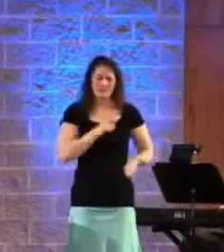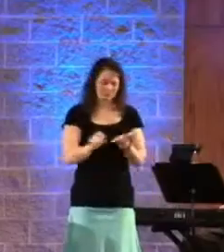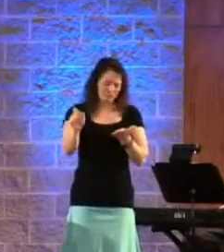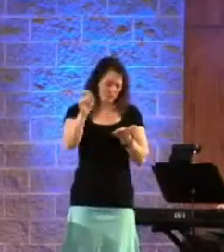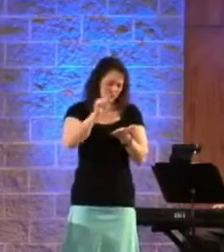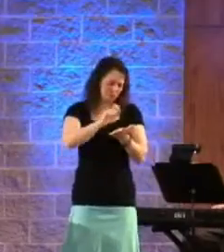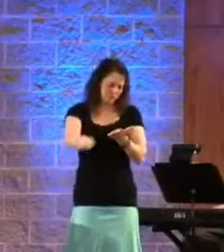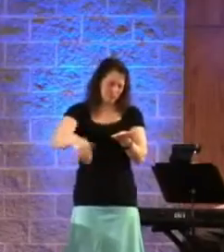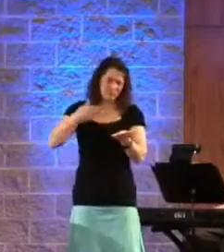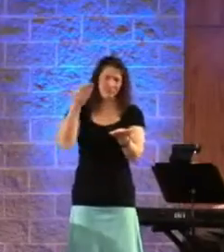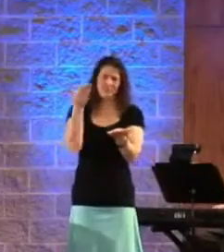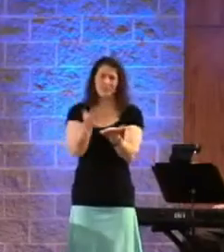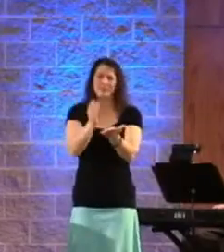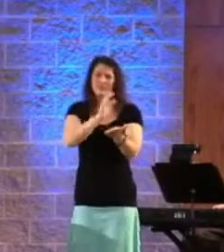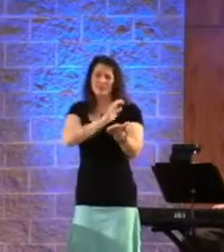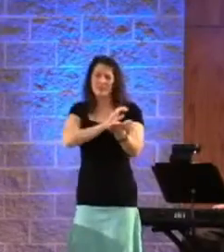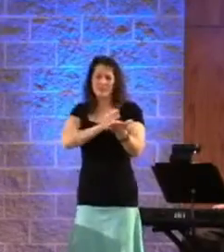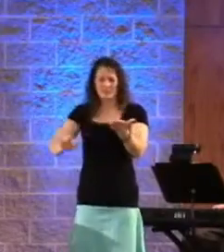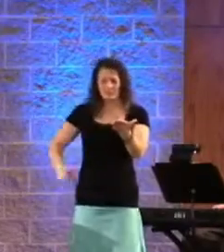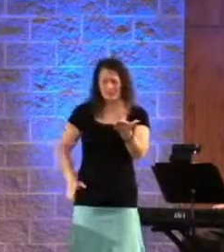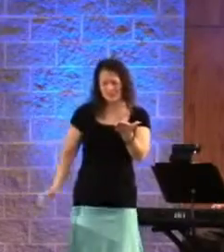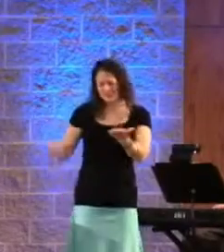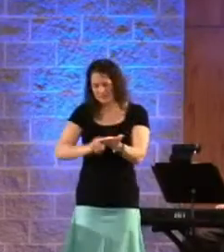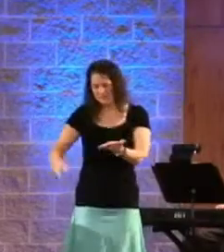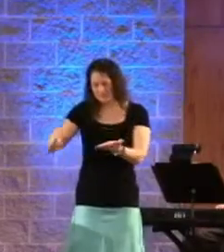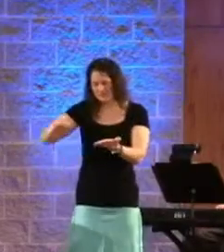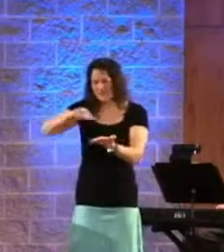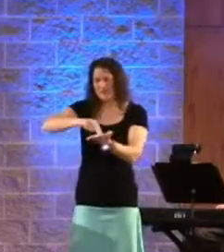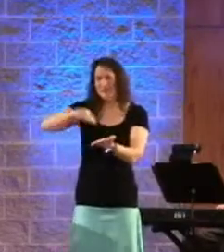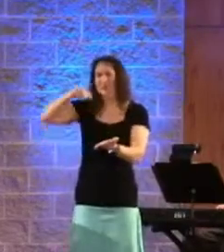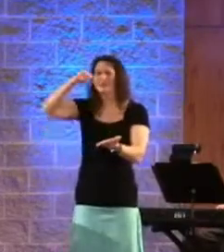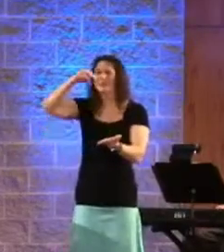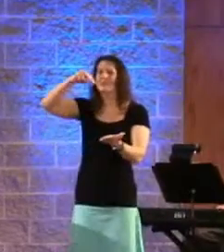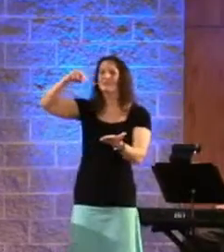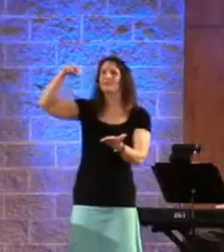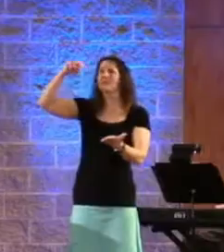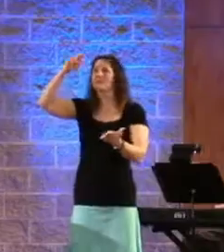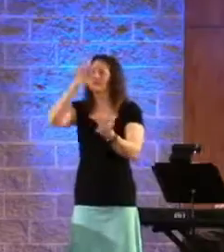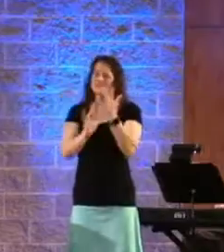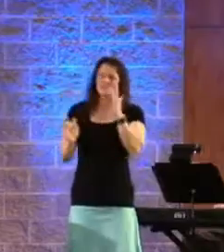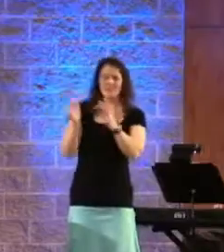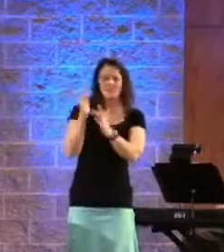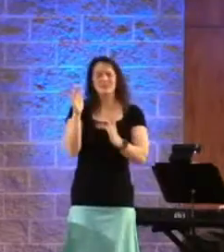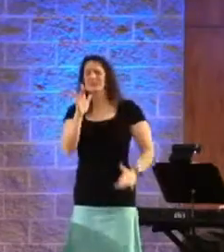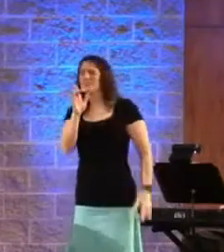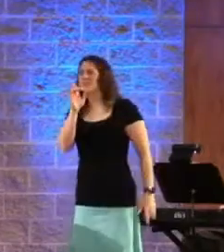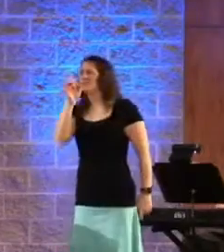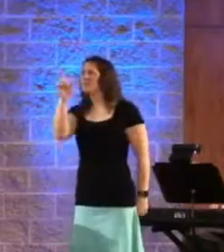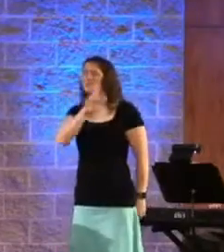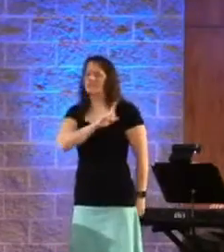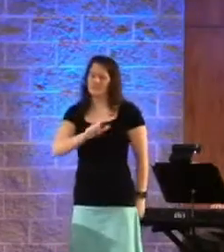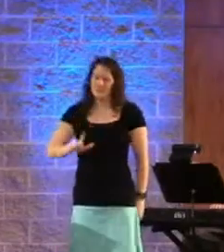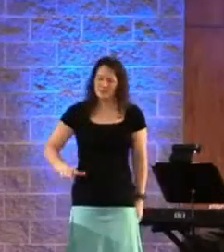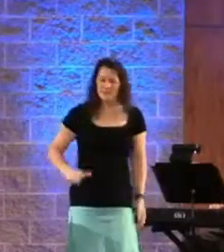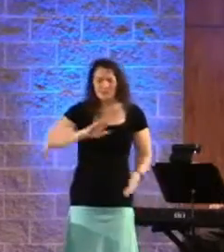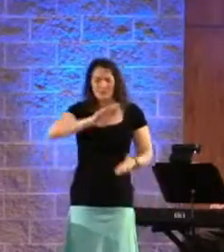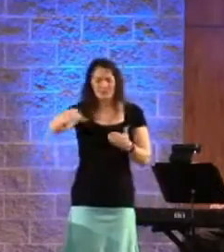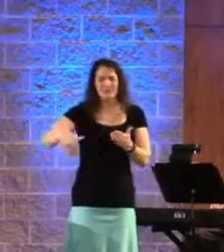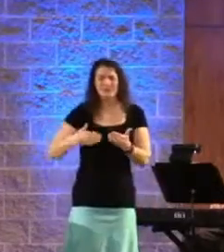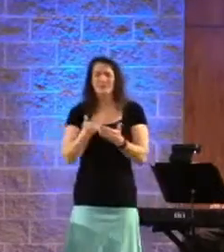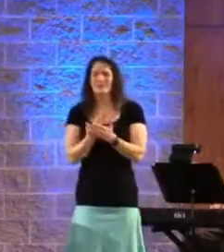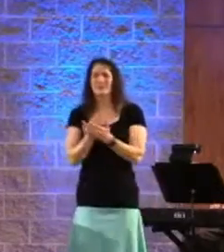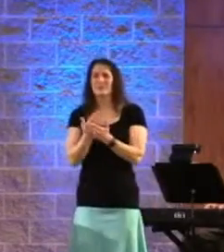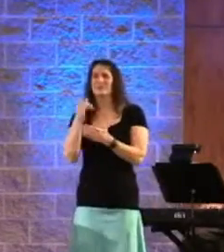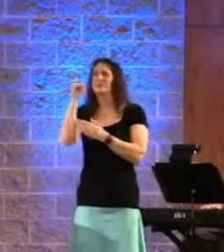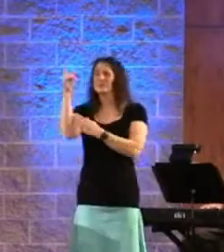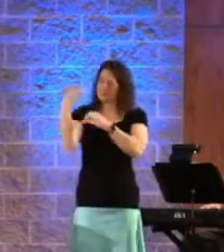Christ is risen, Jesus, you are Lord of all. You are